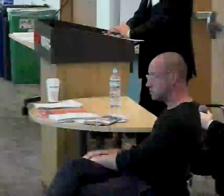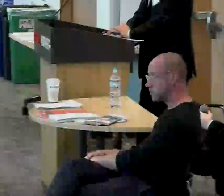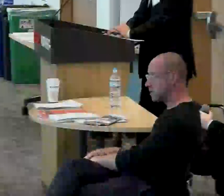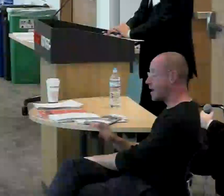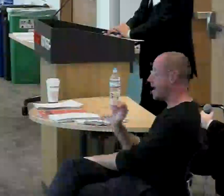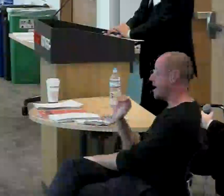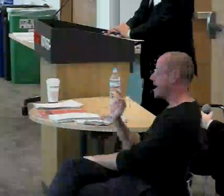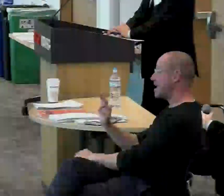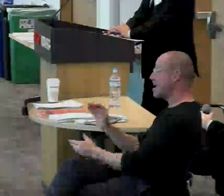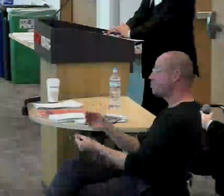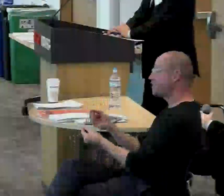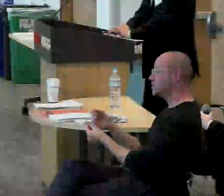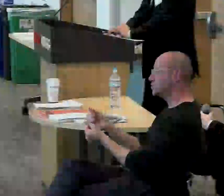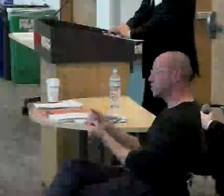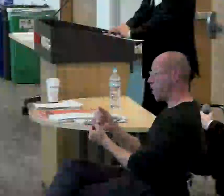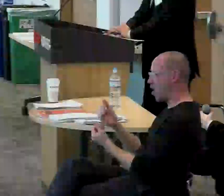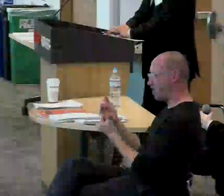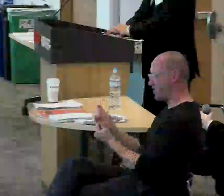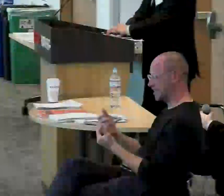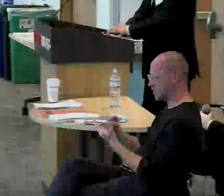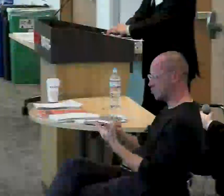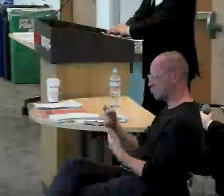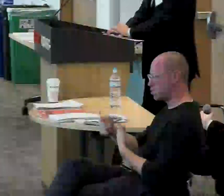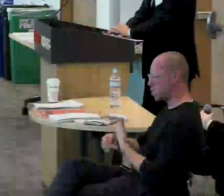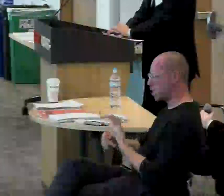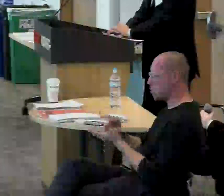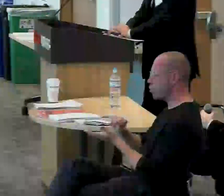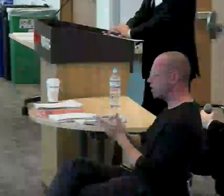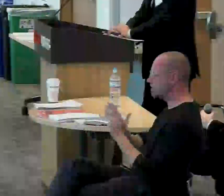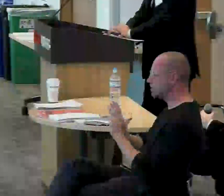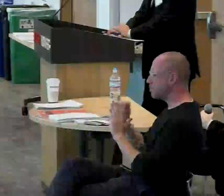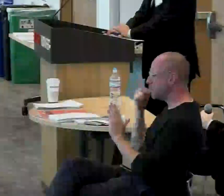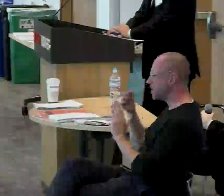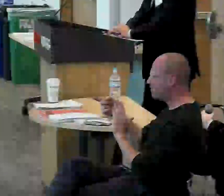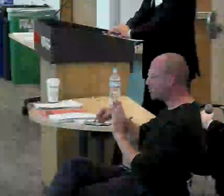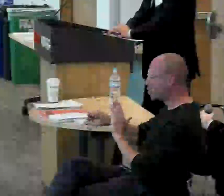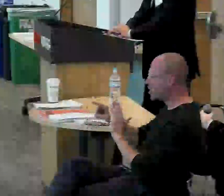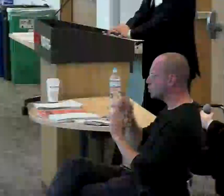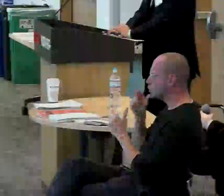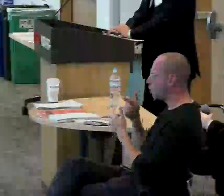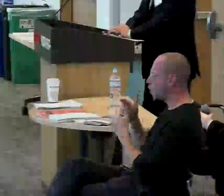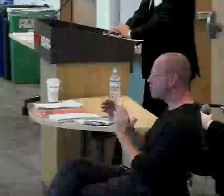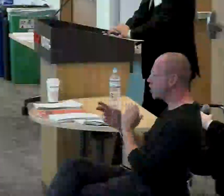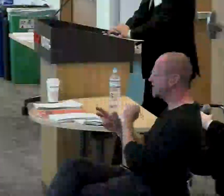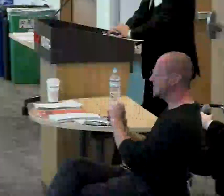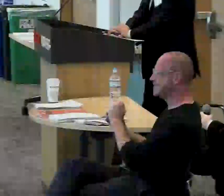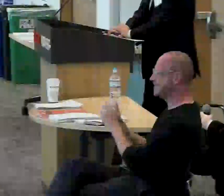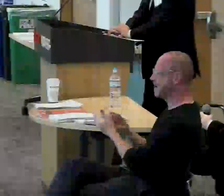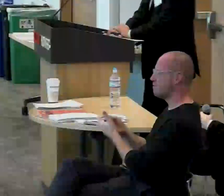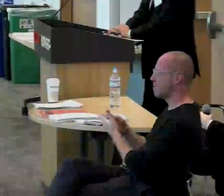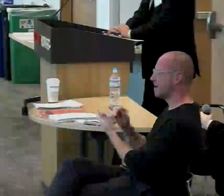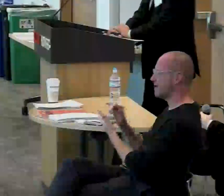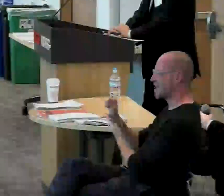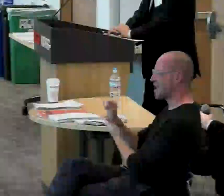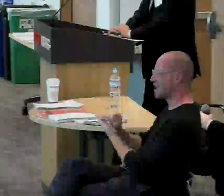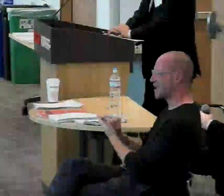this program, what would that mean for the people who had actually saved assets that would